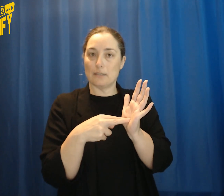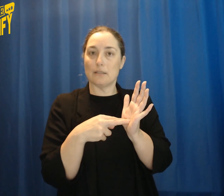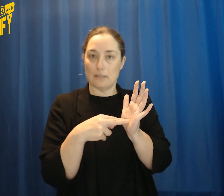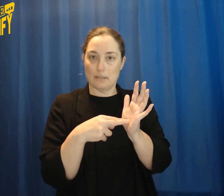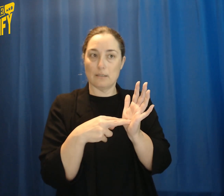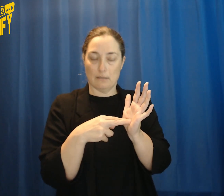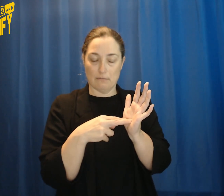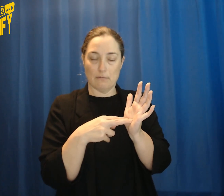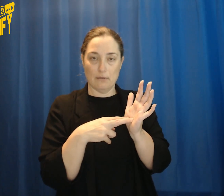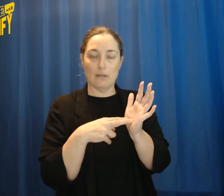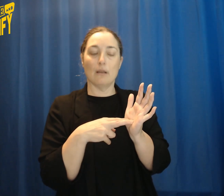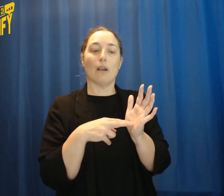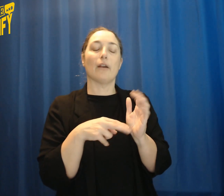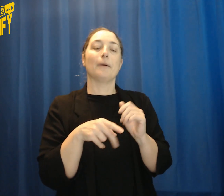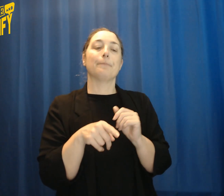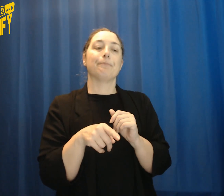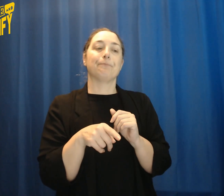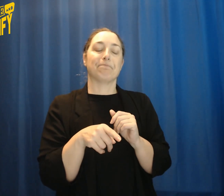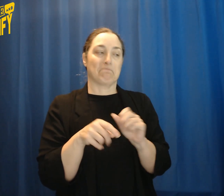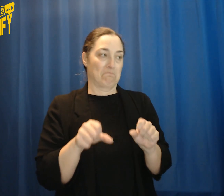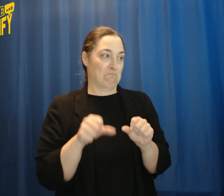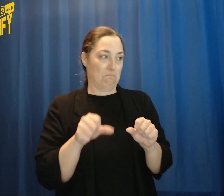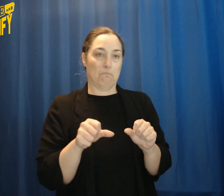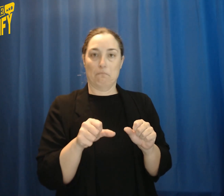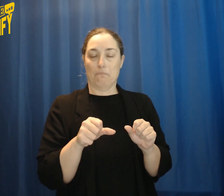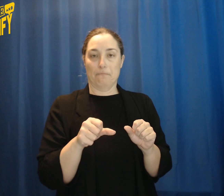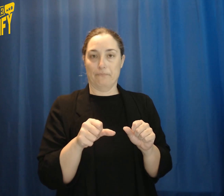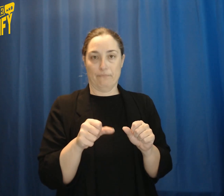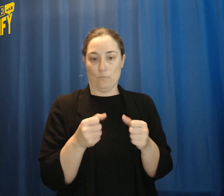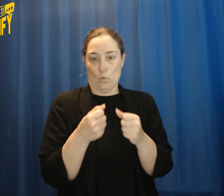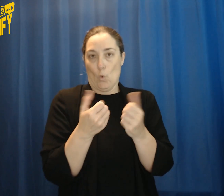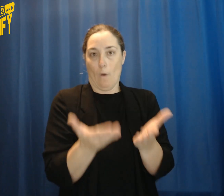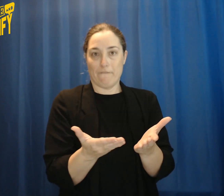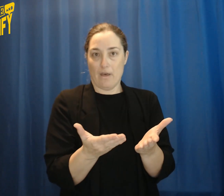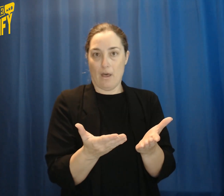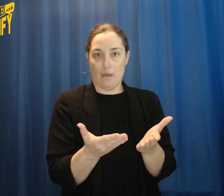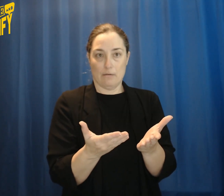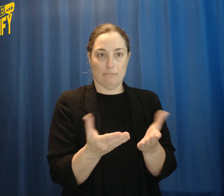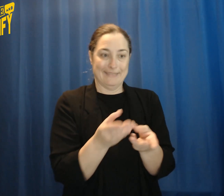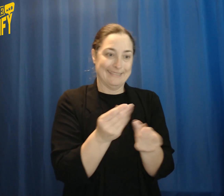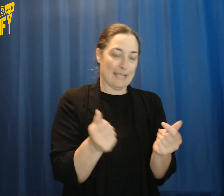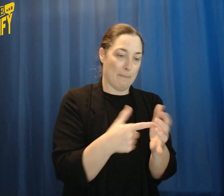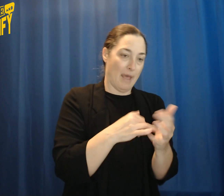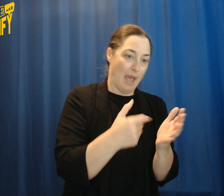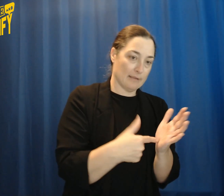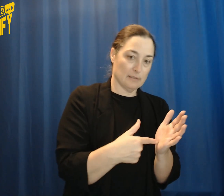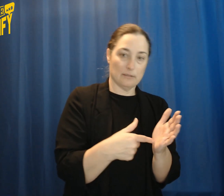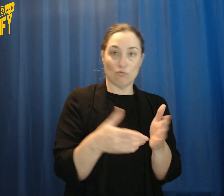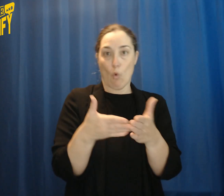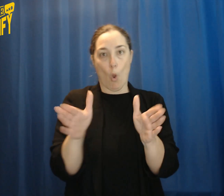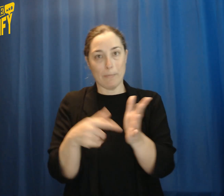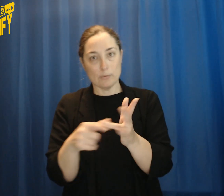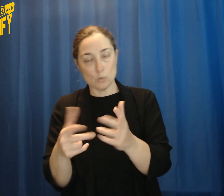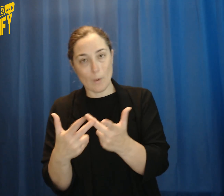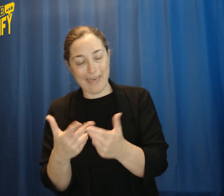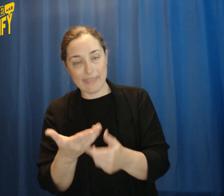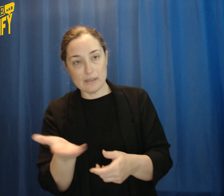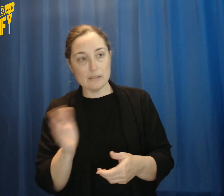okay, we offer some artists and we open it to everyone else, and we say we're going to have a show